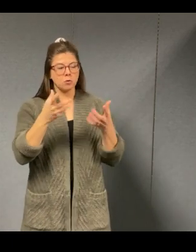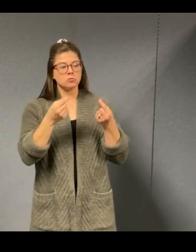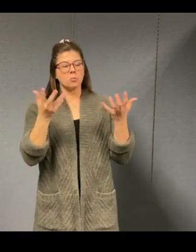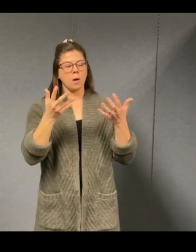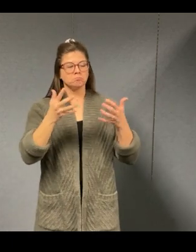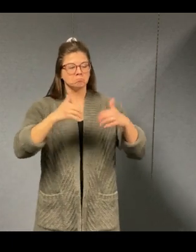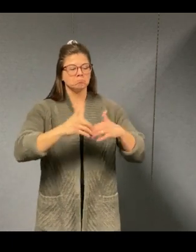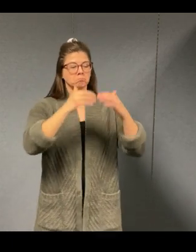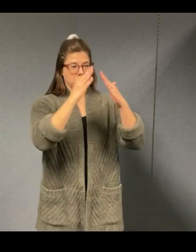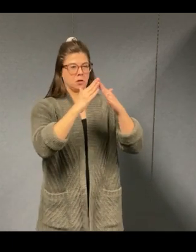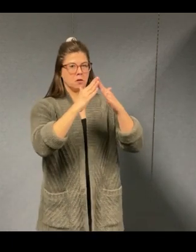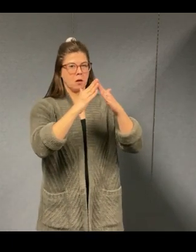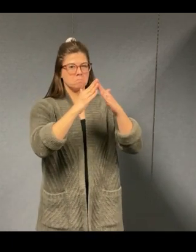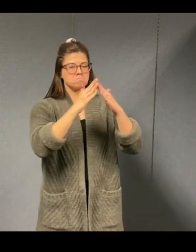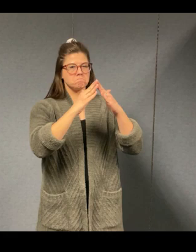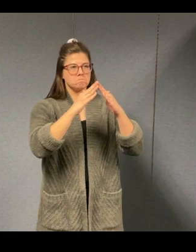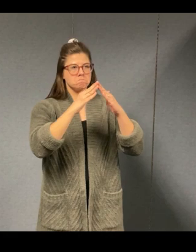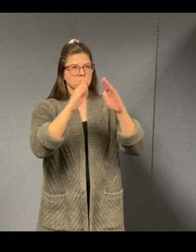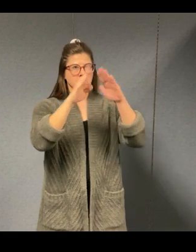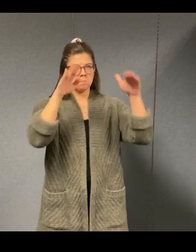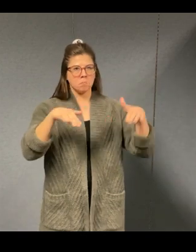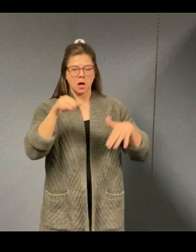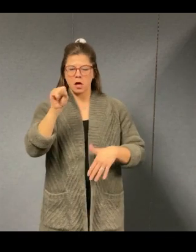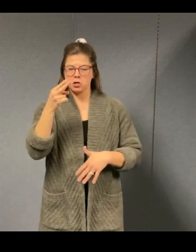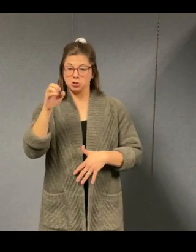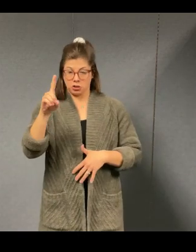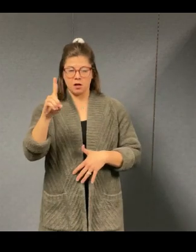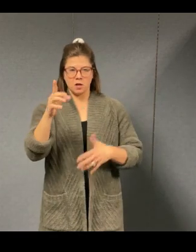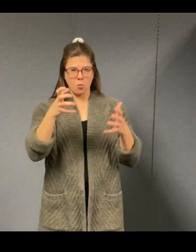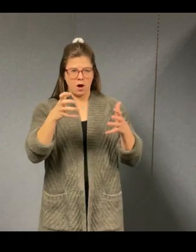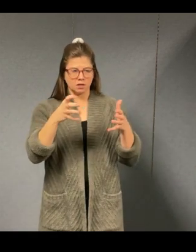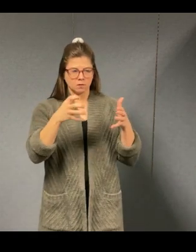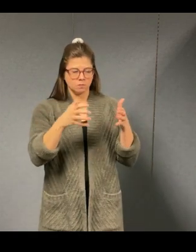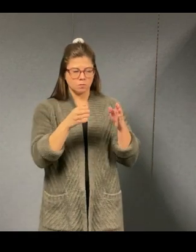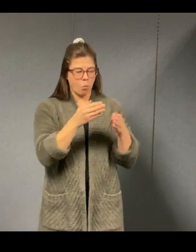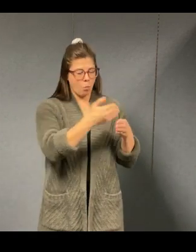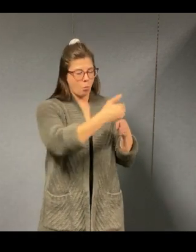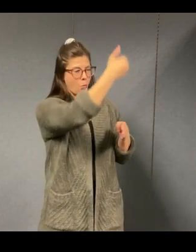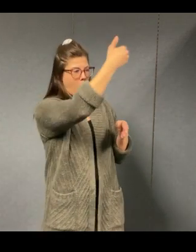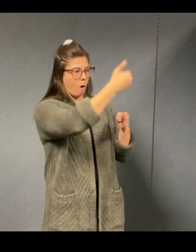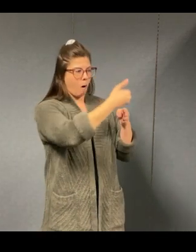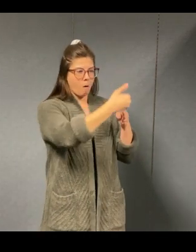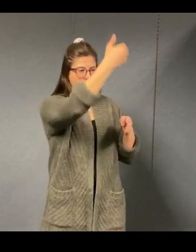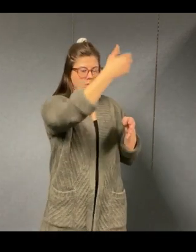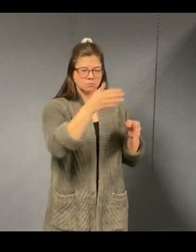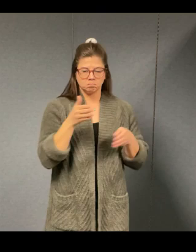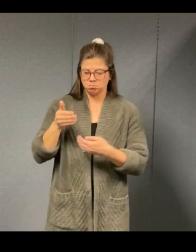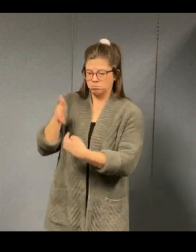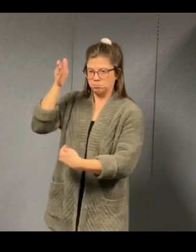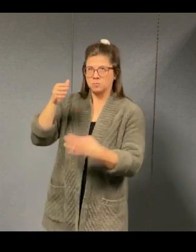he wants the walls and the roof of his shed to be made out of plywood. And he wants